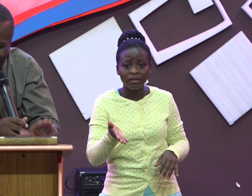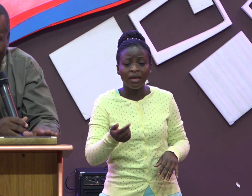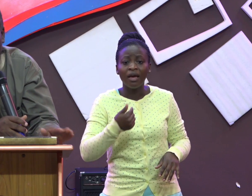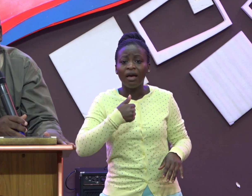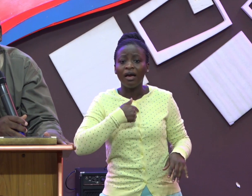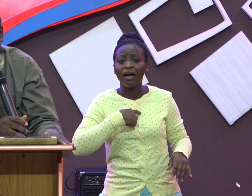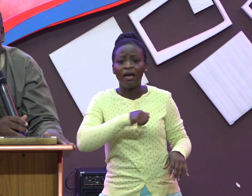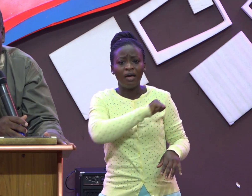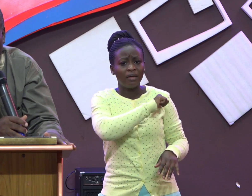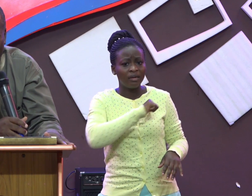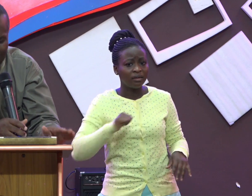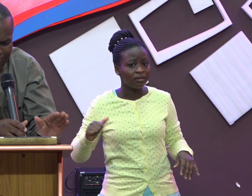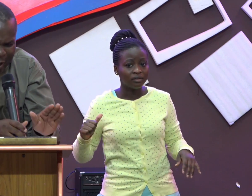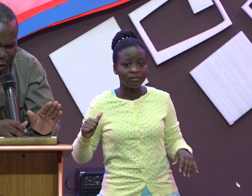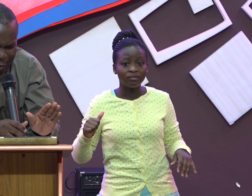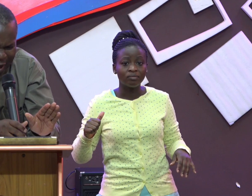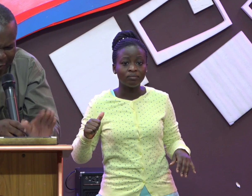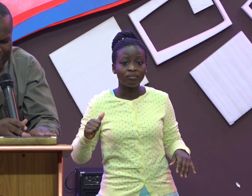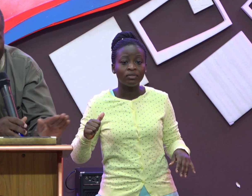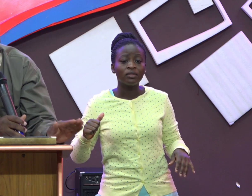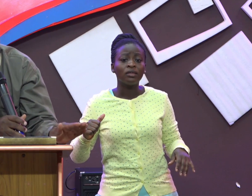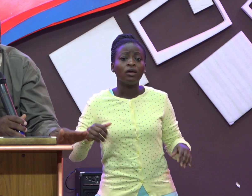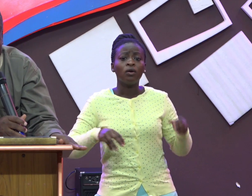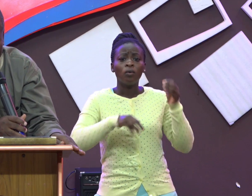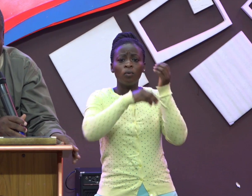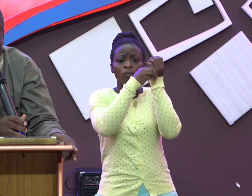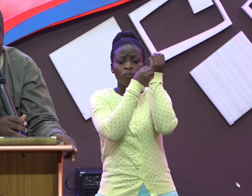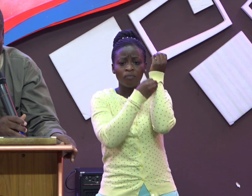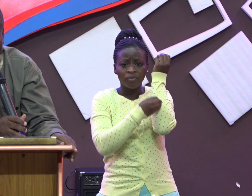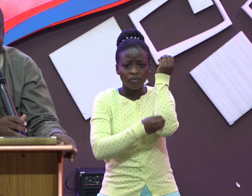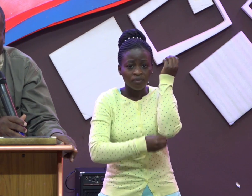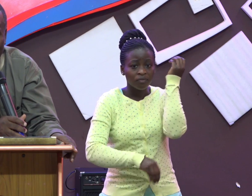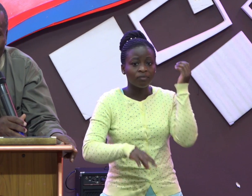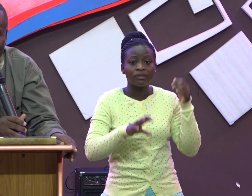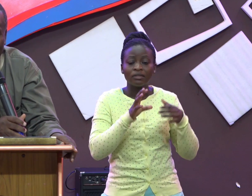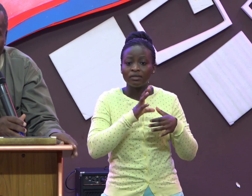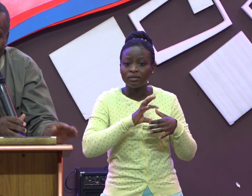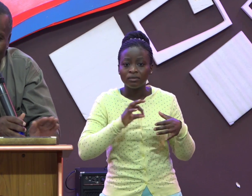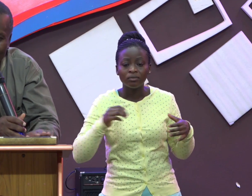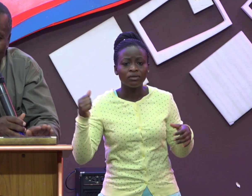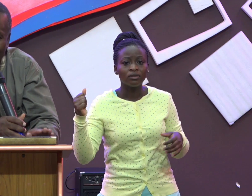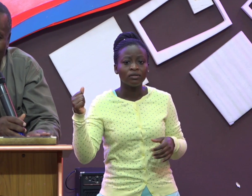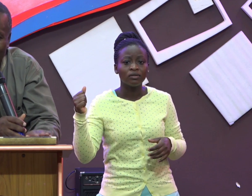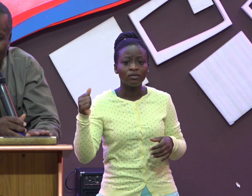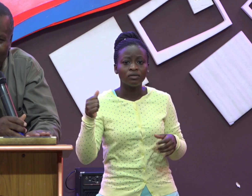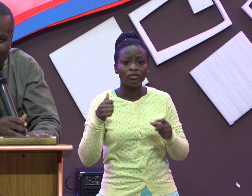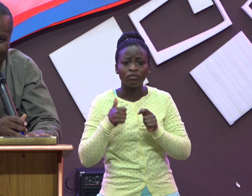kika kyaffe. All the evil spirits in our clan. Emyoyo egyo obwavu ekibadde kijja kirondola. The spirits of power that have been following us. Osobola okuwangula ebintu bingi. You